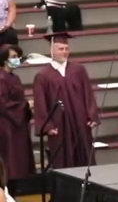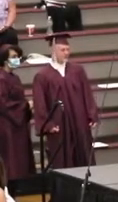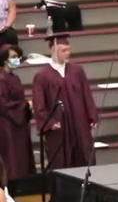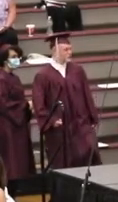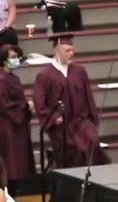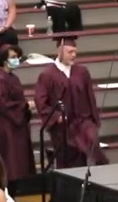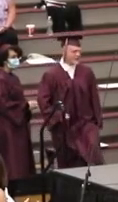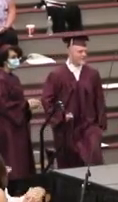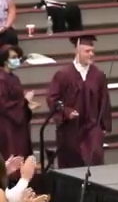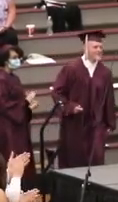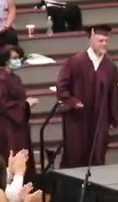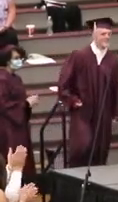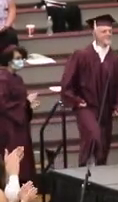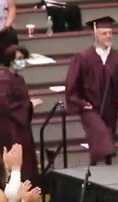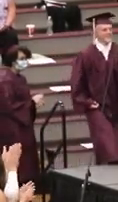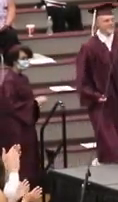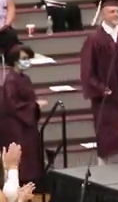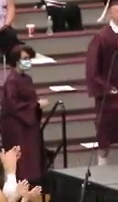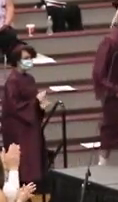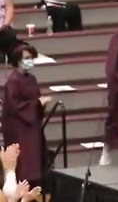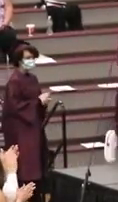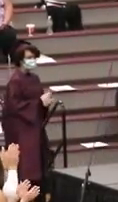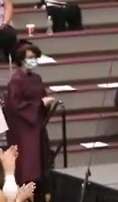Christian Andrew Paradis.